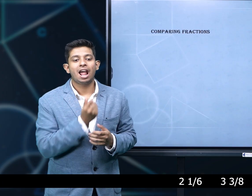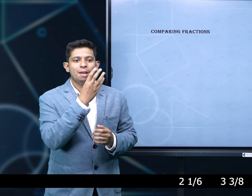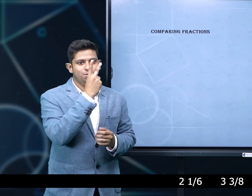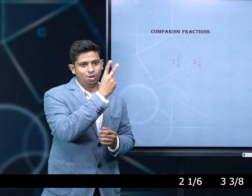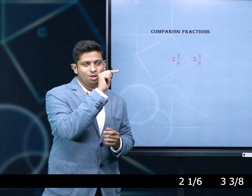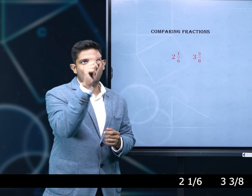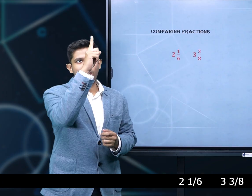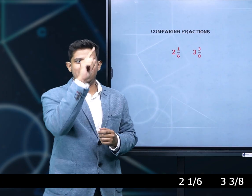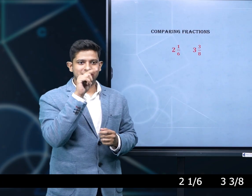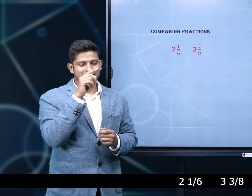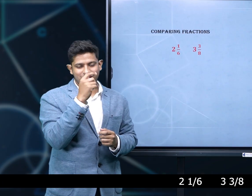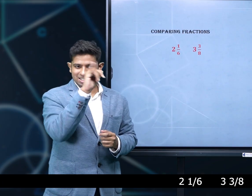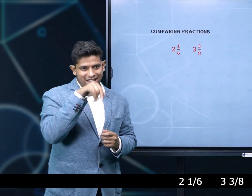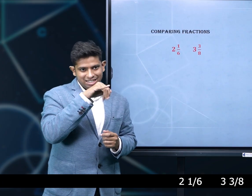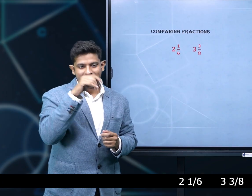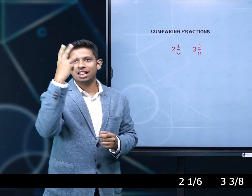2 1 by 6, 3 3 by 8.